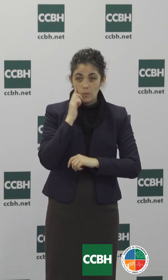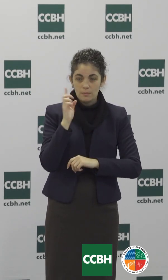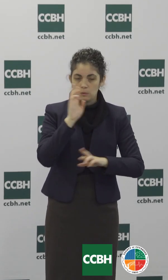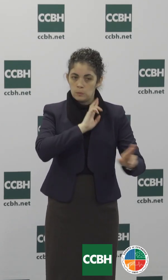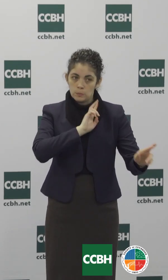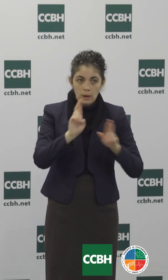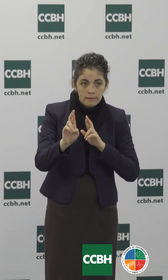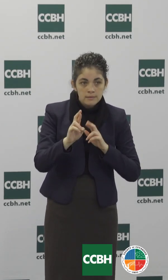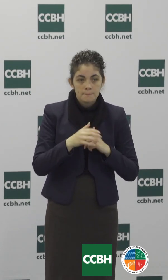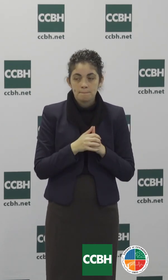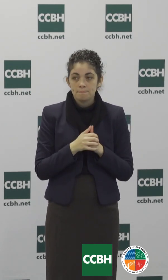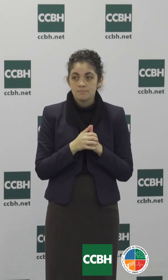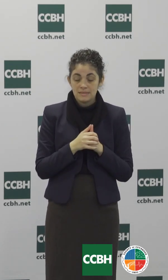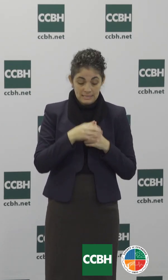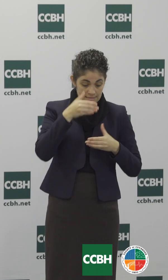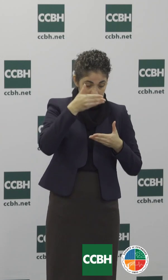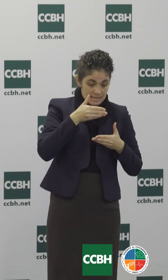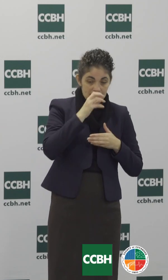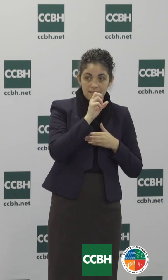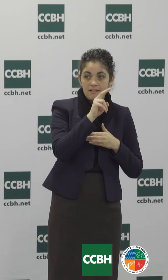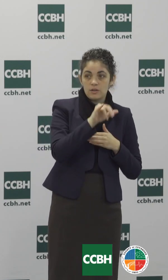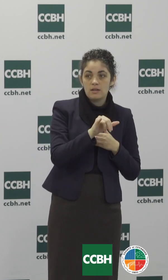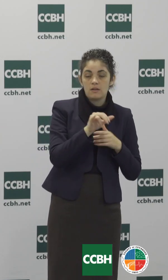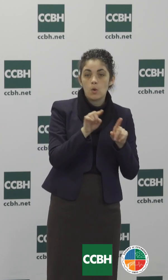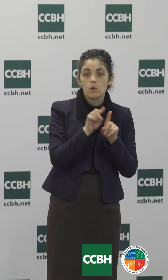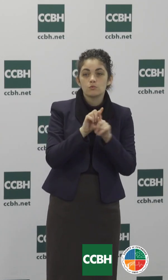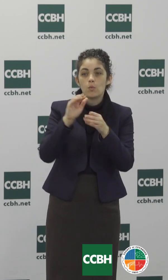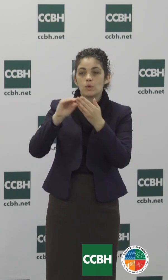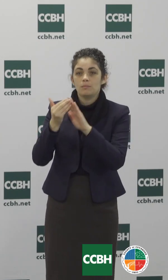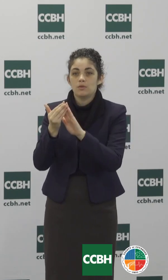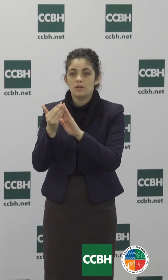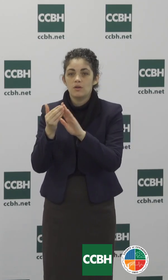ready, both internally and for the